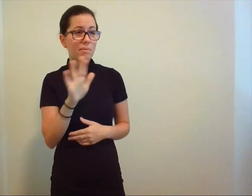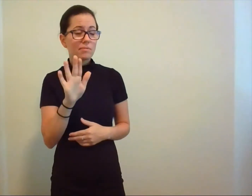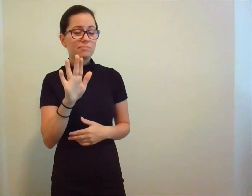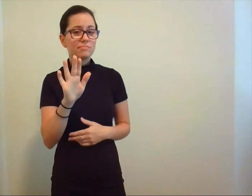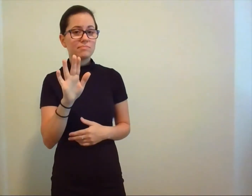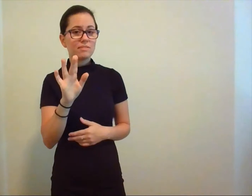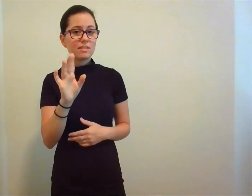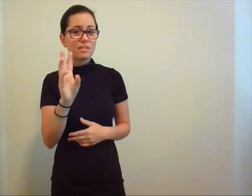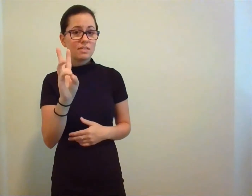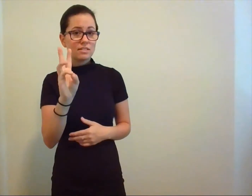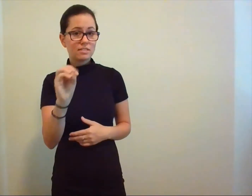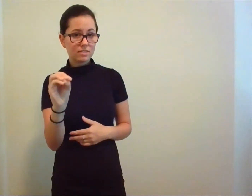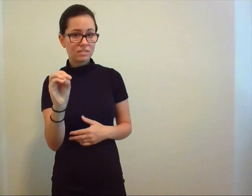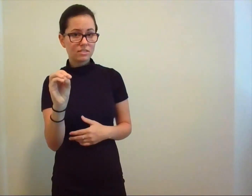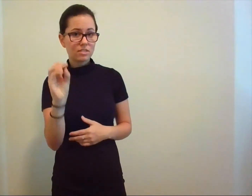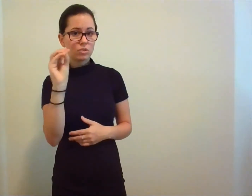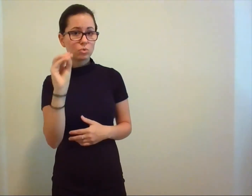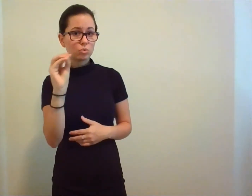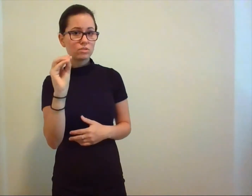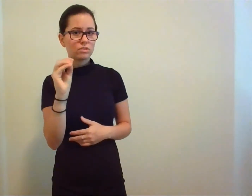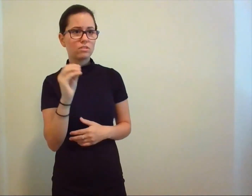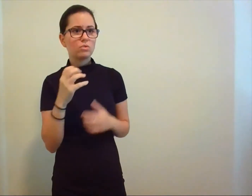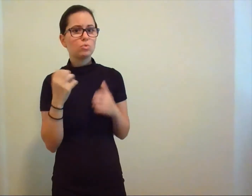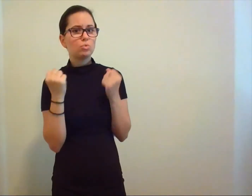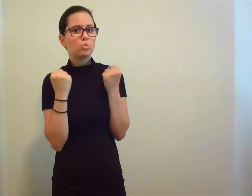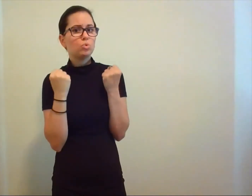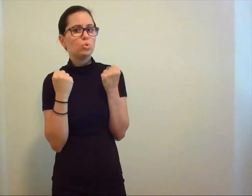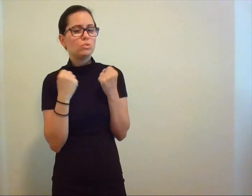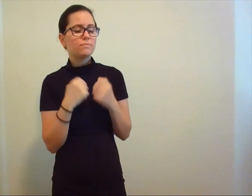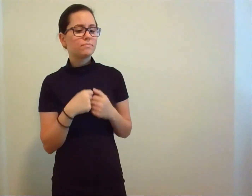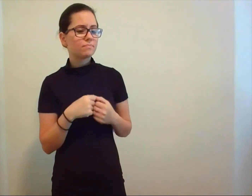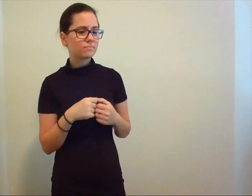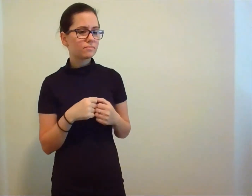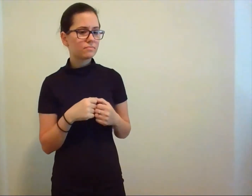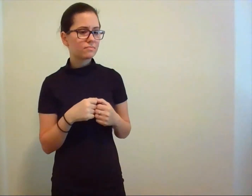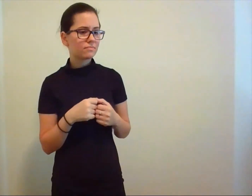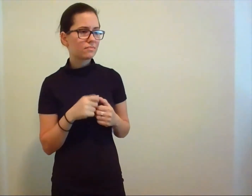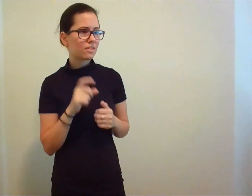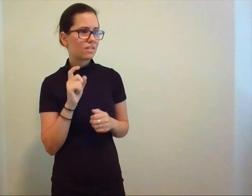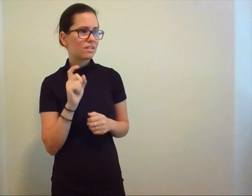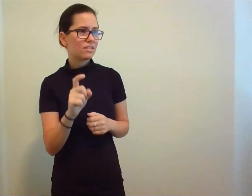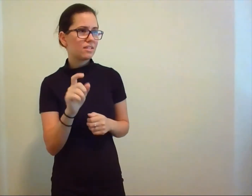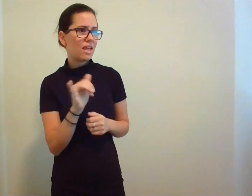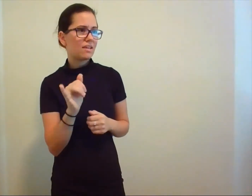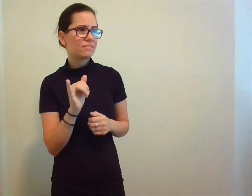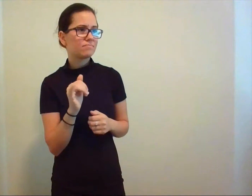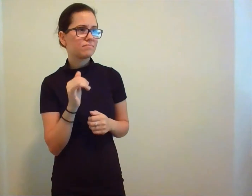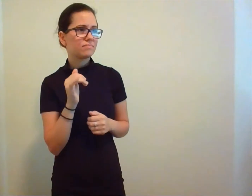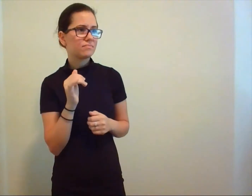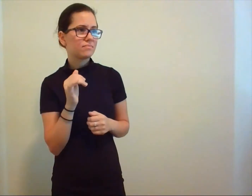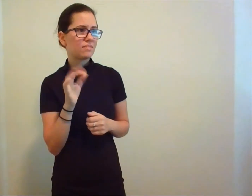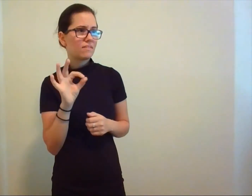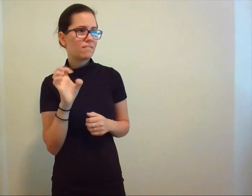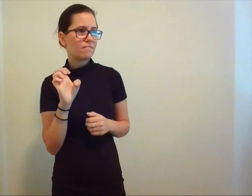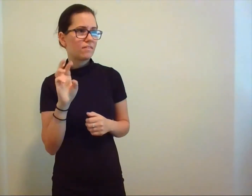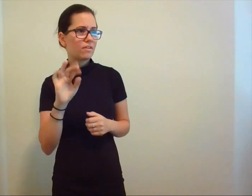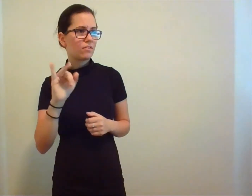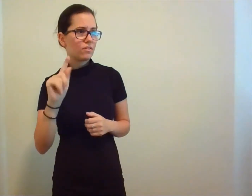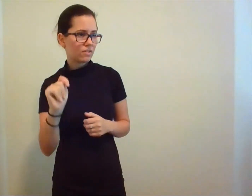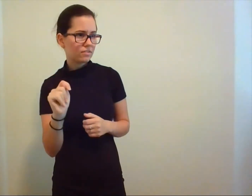to have a wetsuit. You got to be like a ferret to get in the ocean. Right. Like a ferret child. You have to have a fur coat. It's so cold that only,